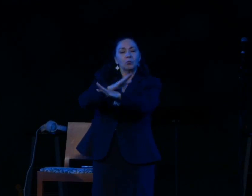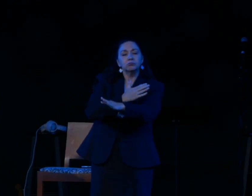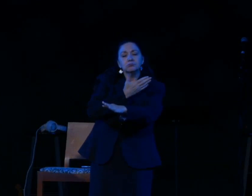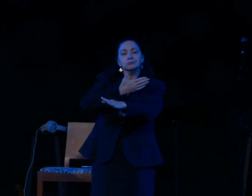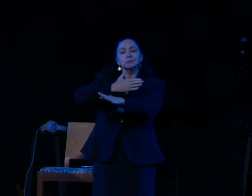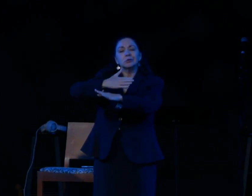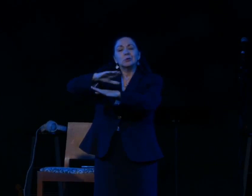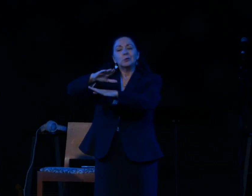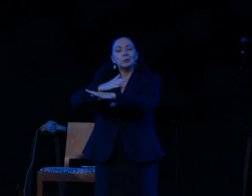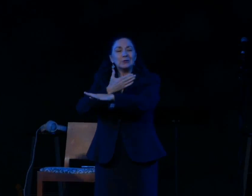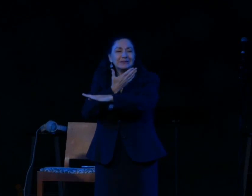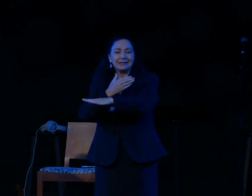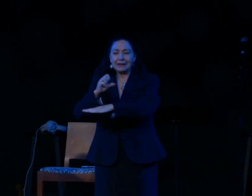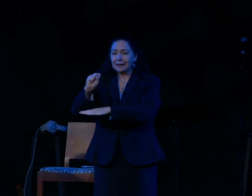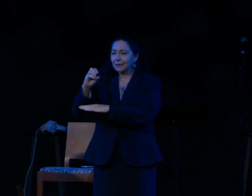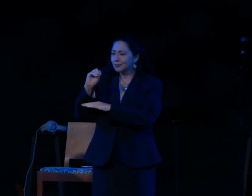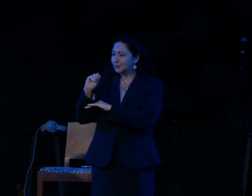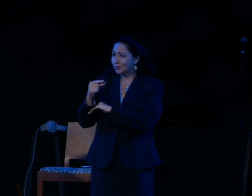melody.